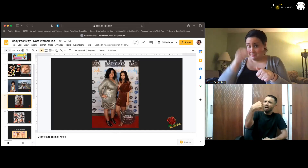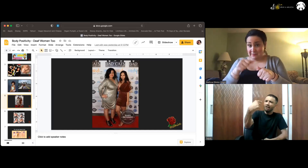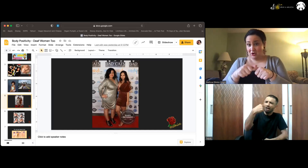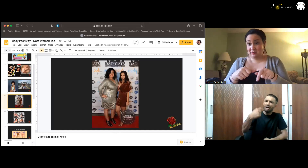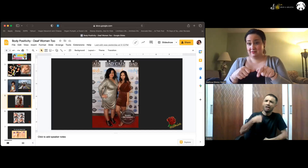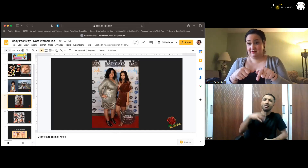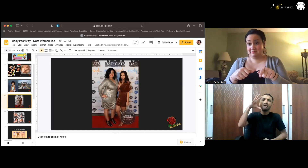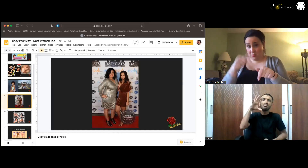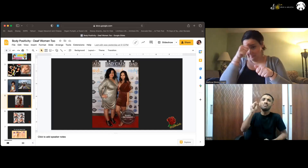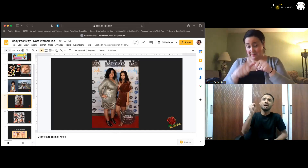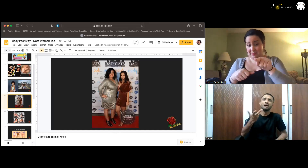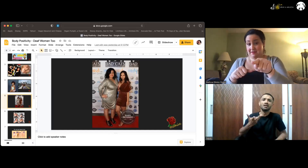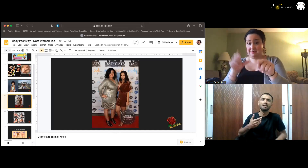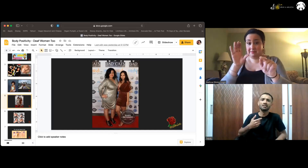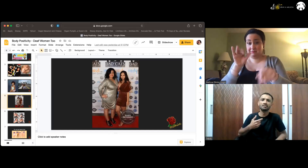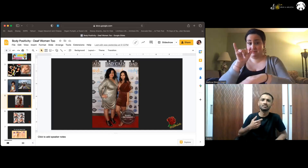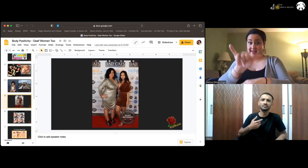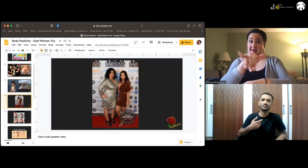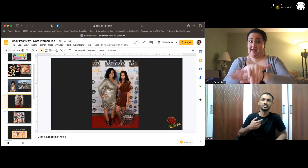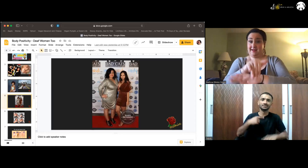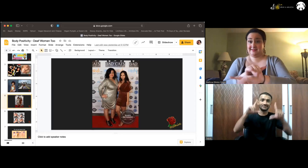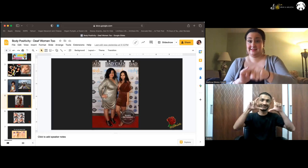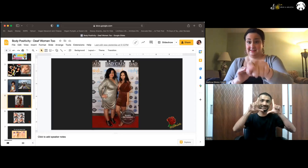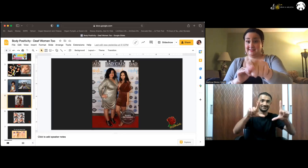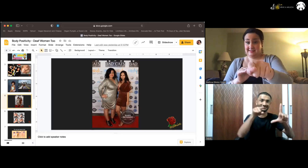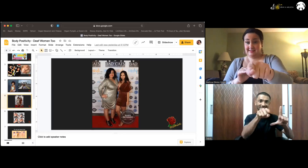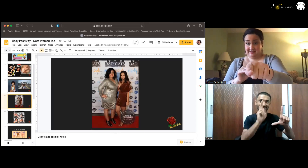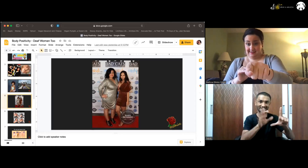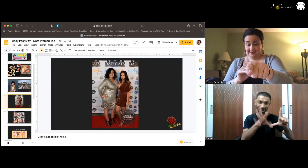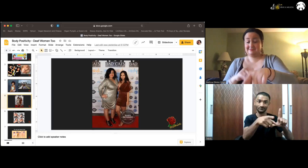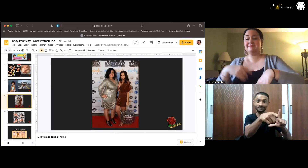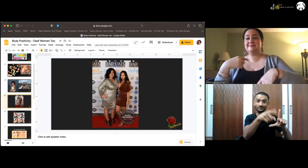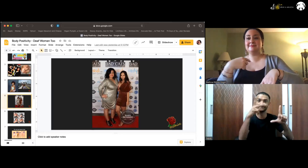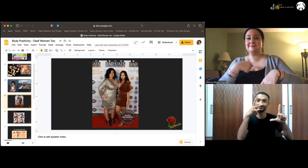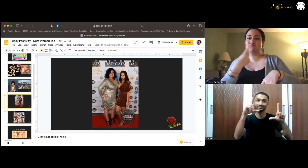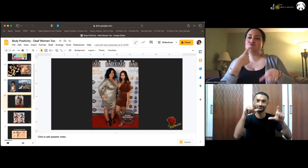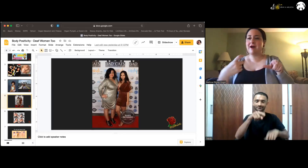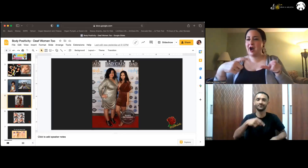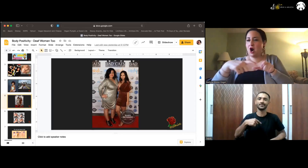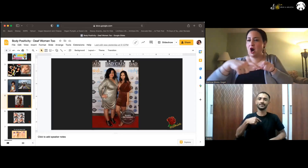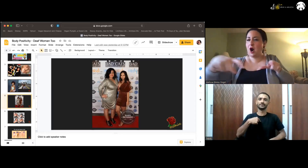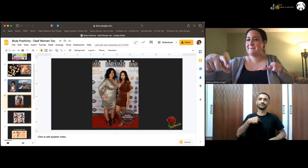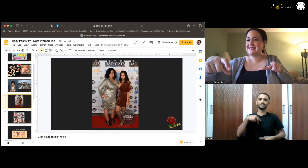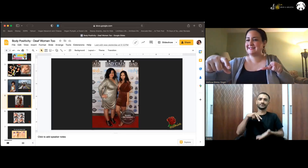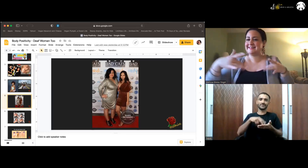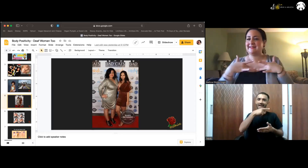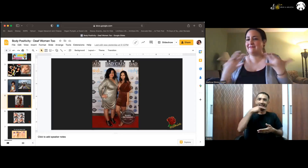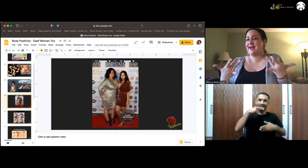just triggered me that, yes, you are this, why you're thinking like that or something, I